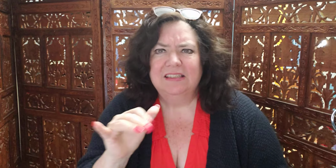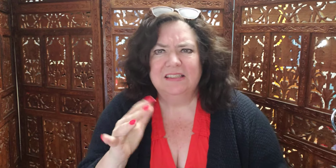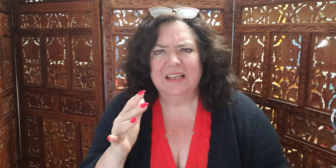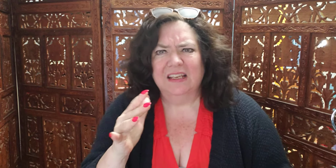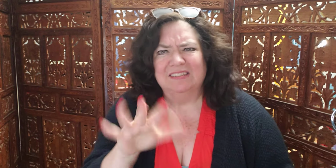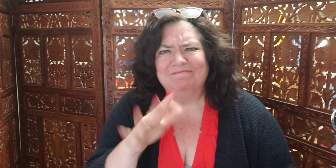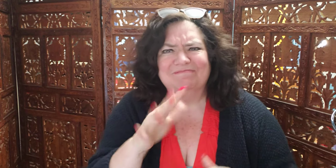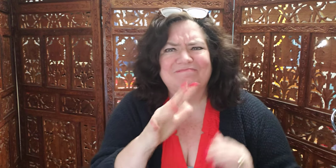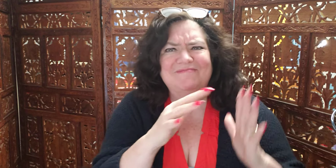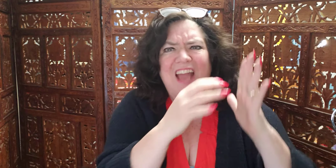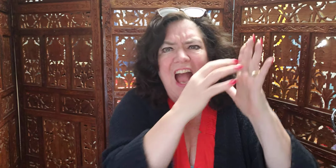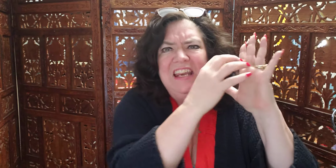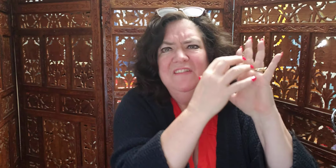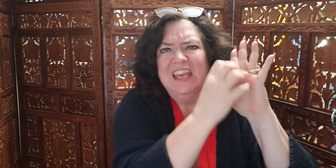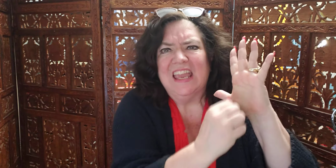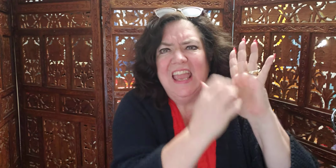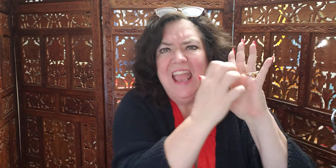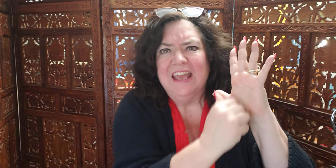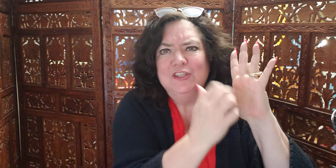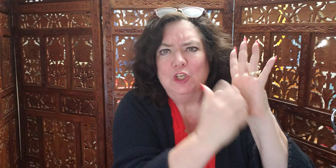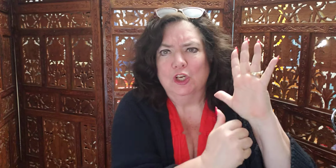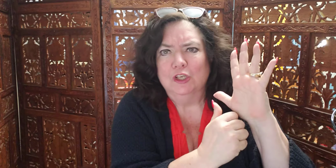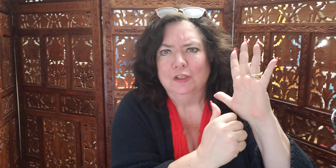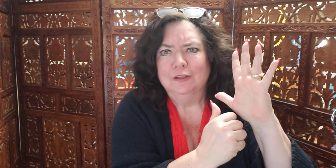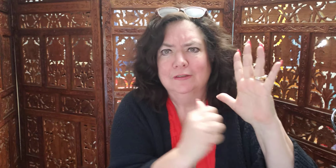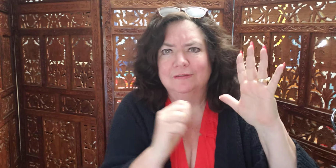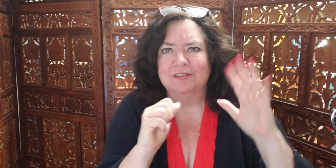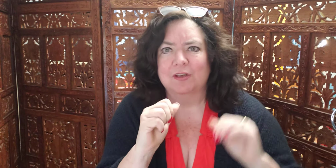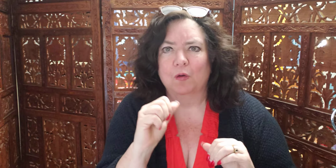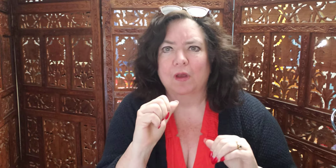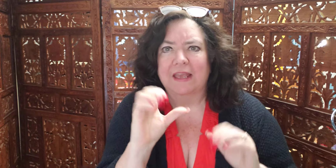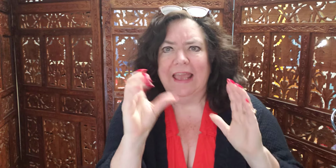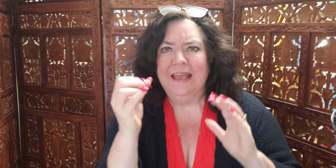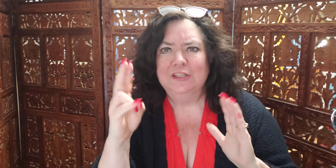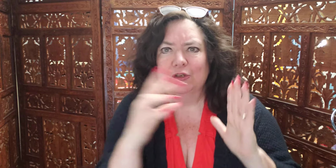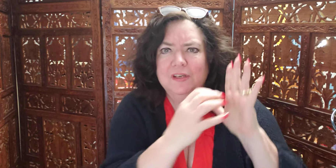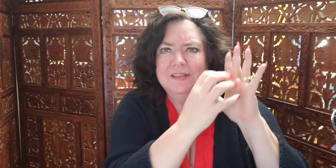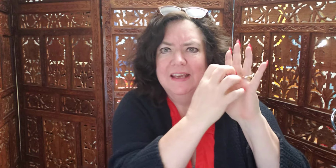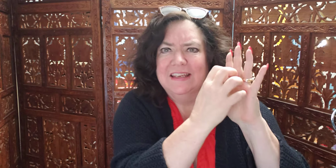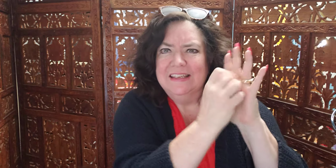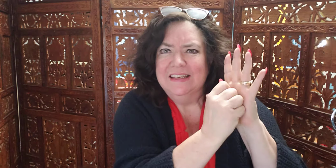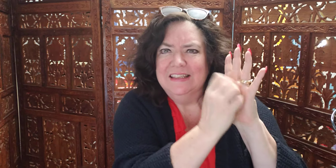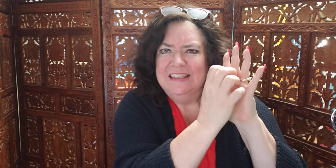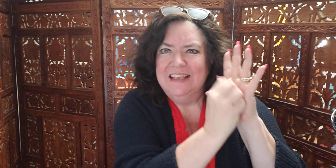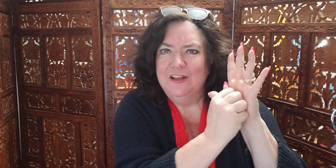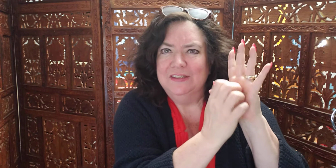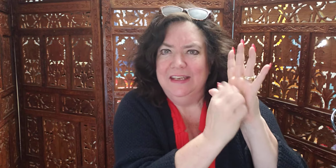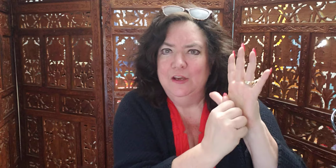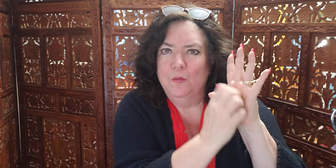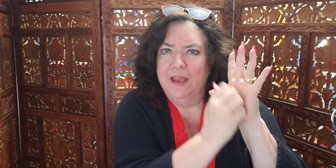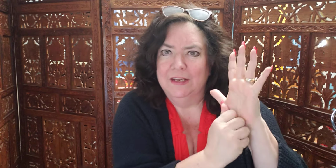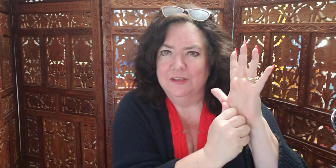It's kind of a cancer. So cancer is like the cells eating away at each